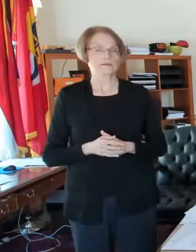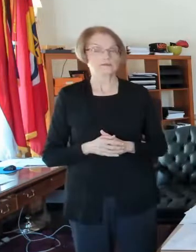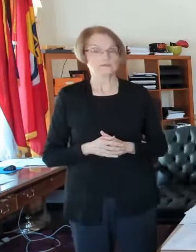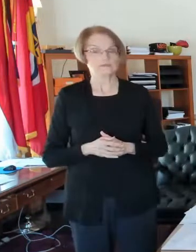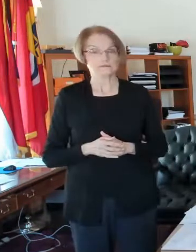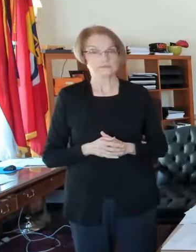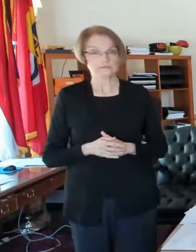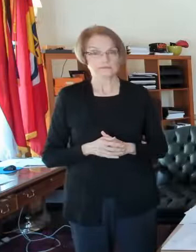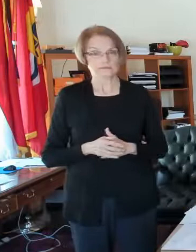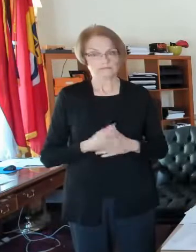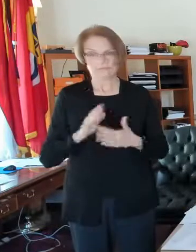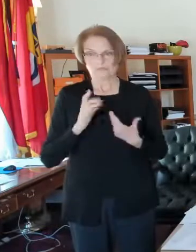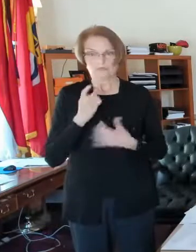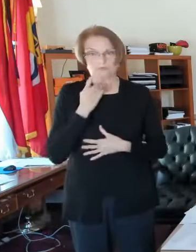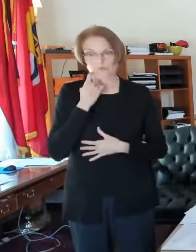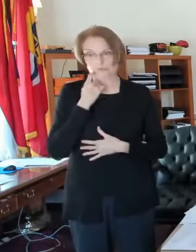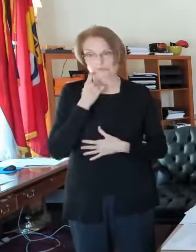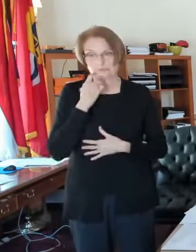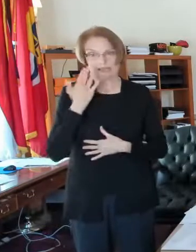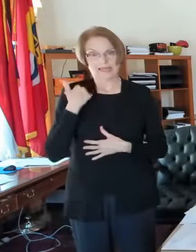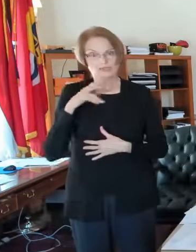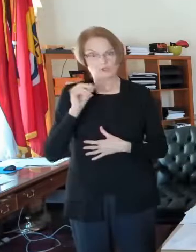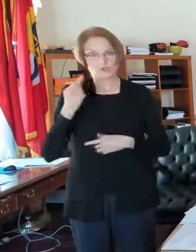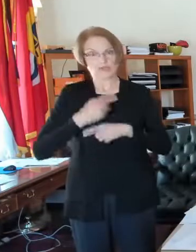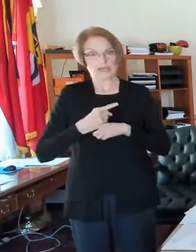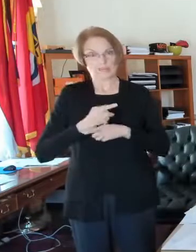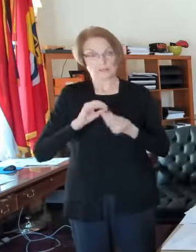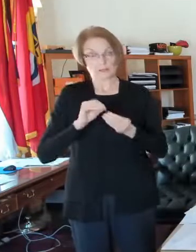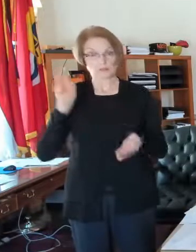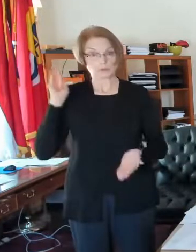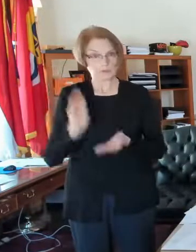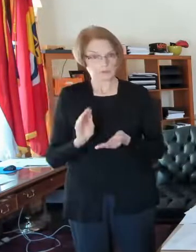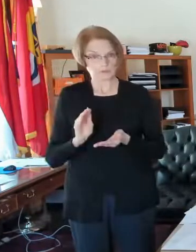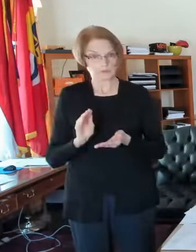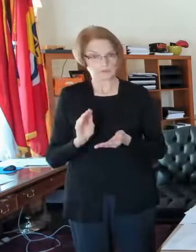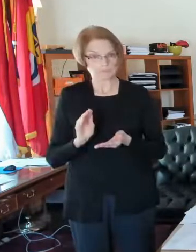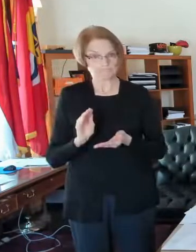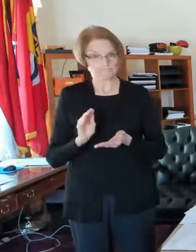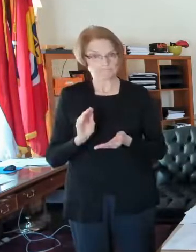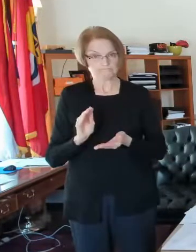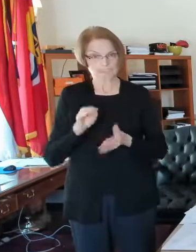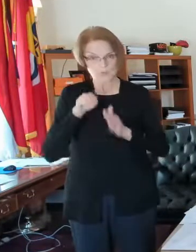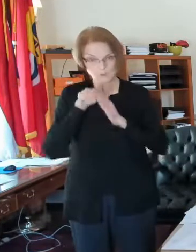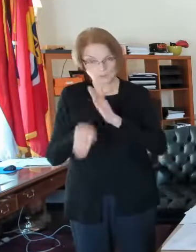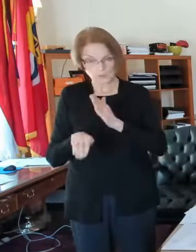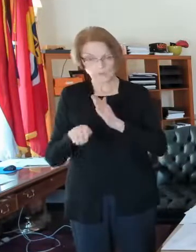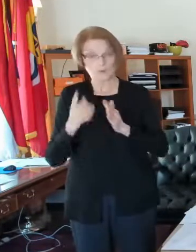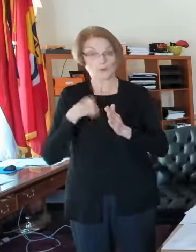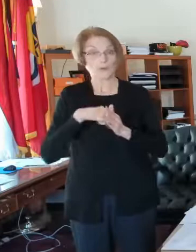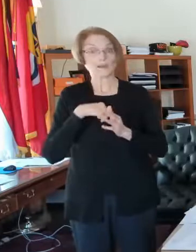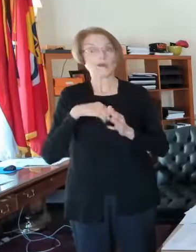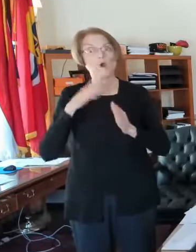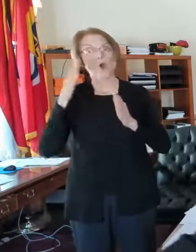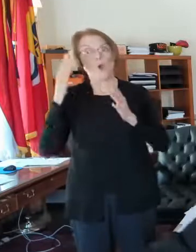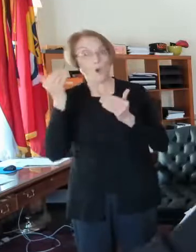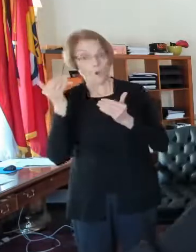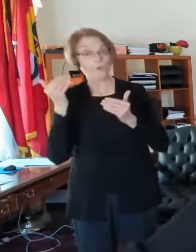that's all occurred just within the last 30 days. And we are very, very hopeful